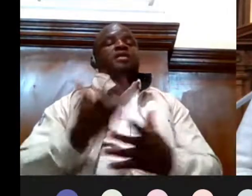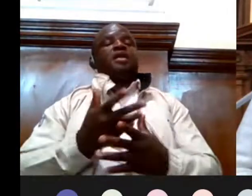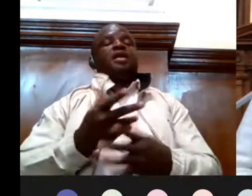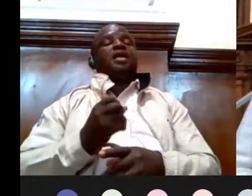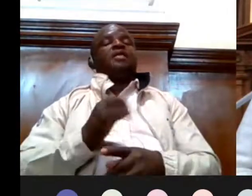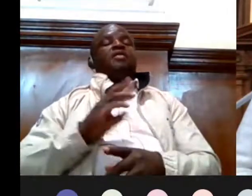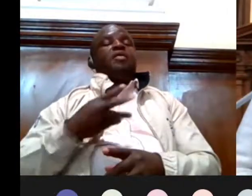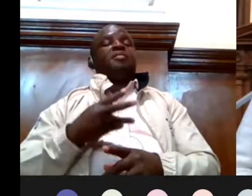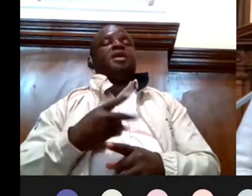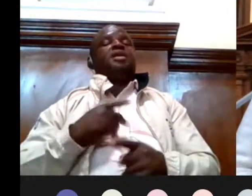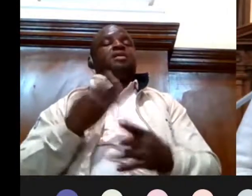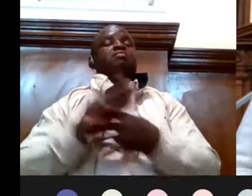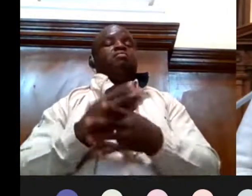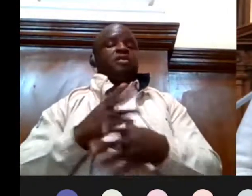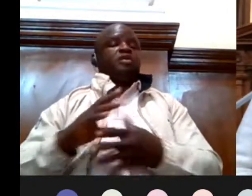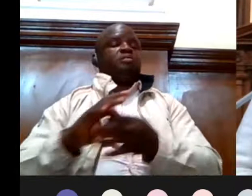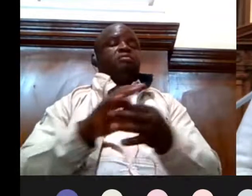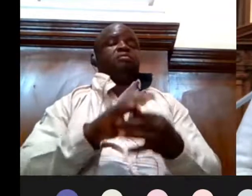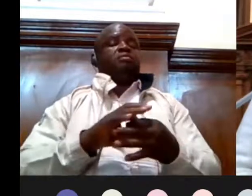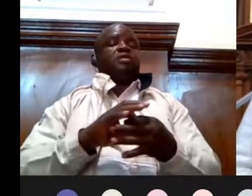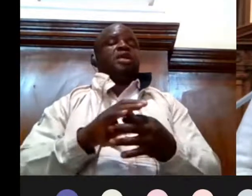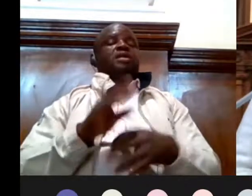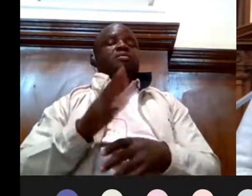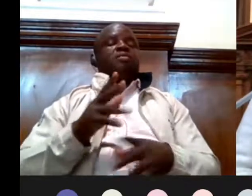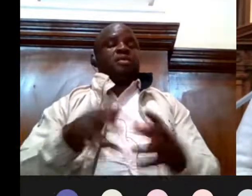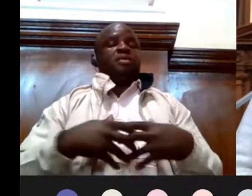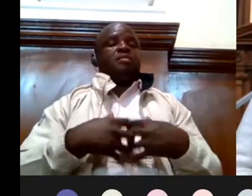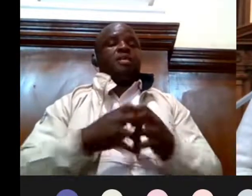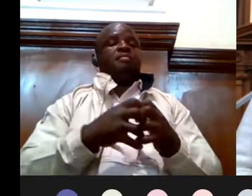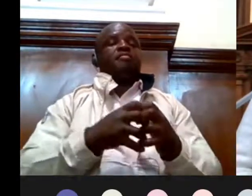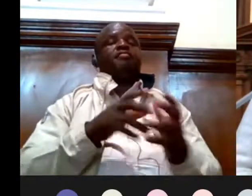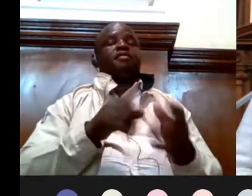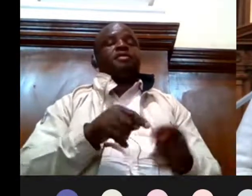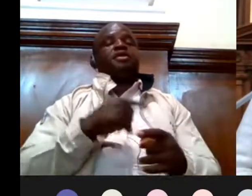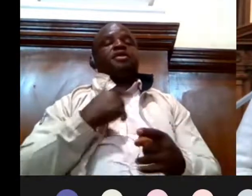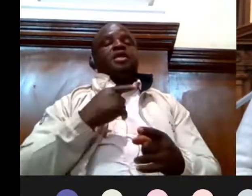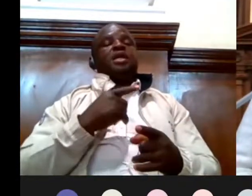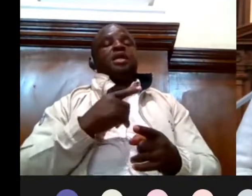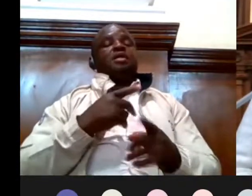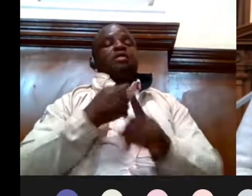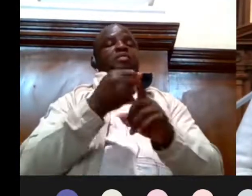were long time established to take forward the struggle